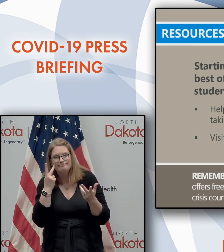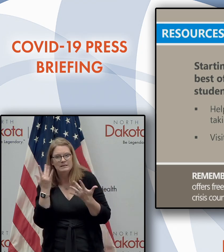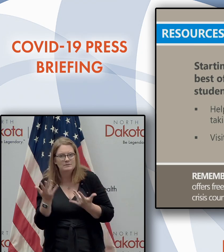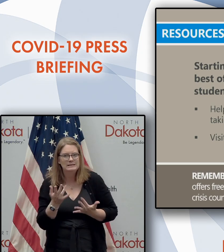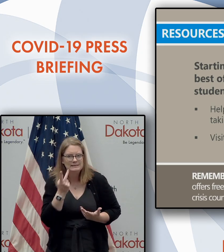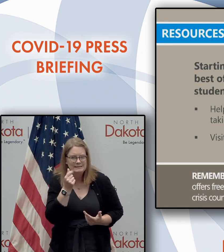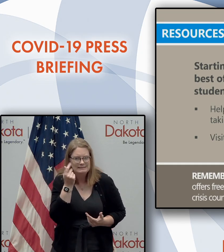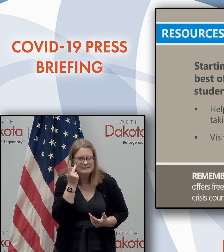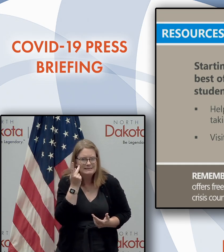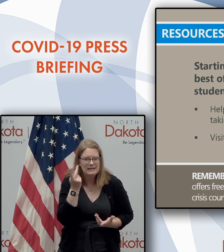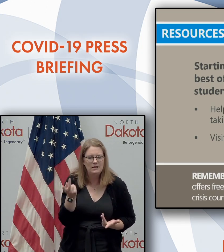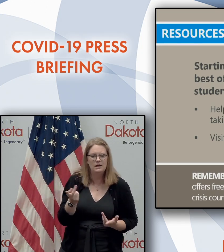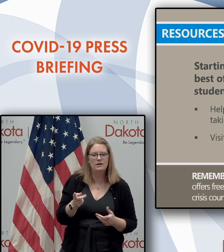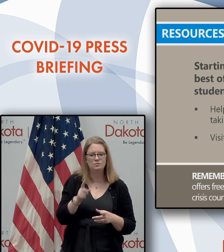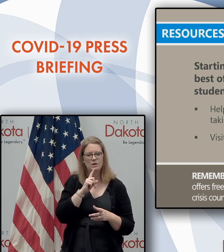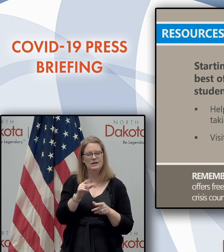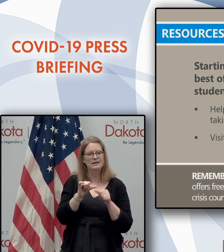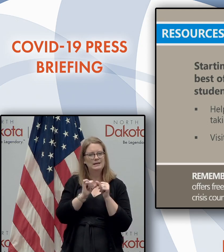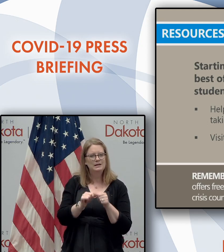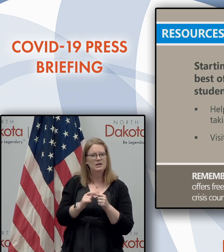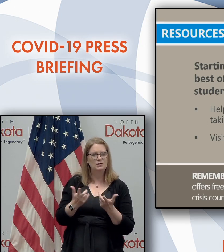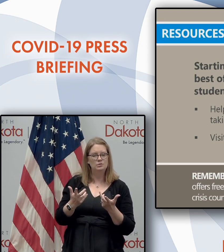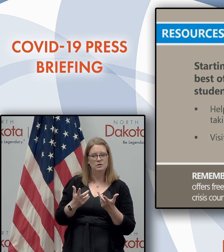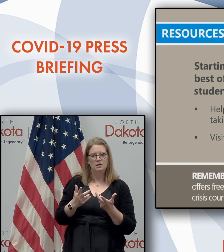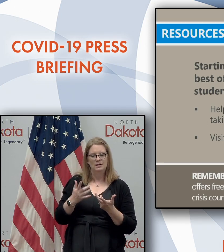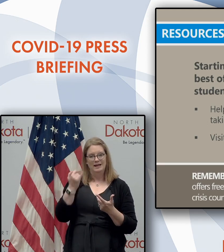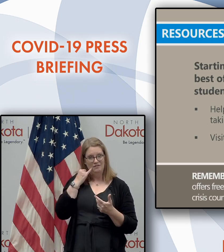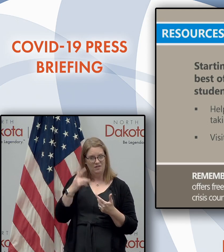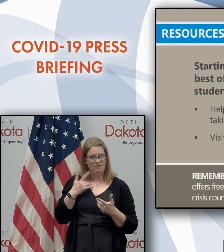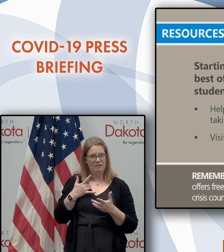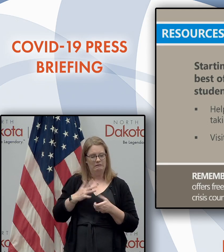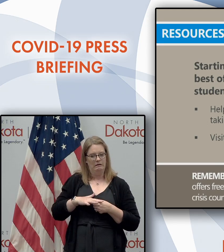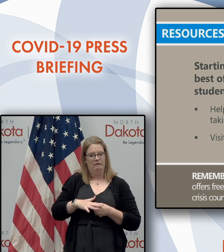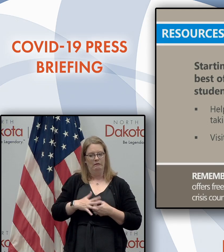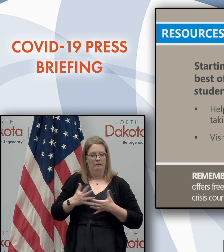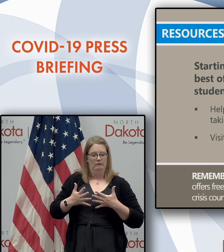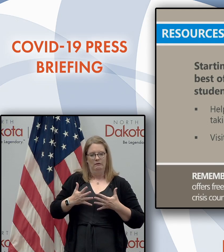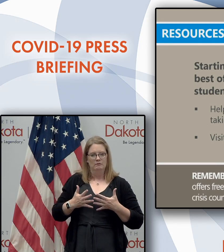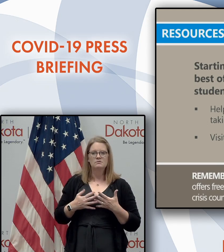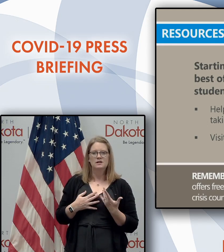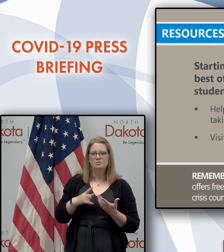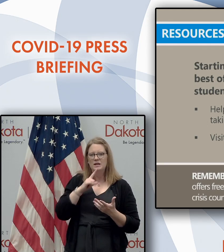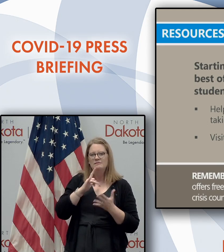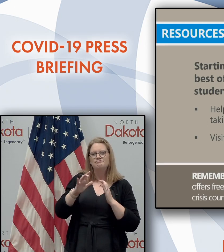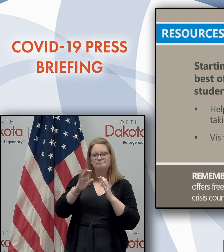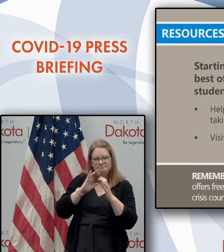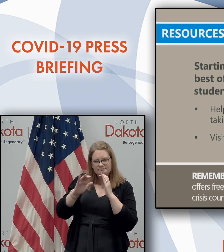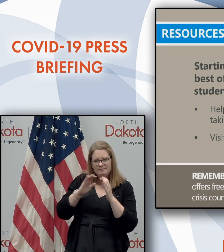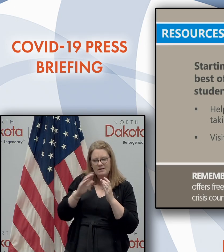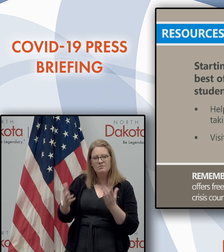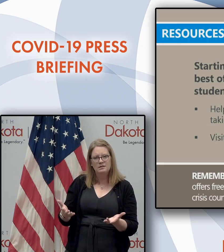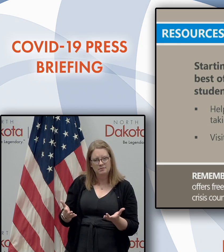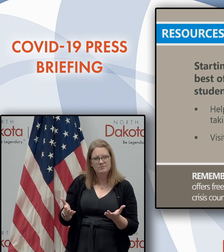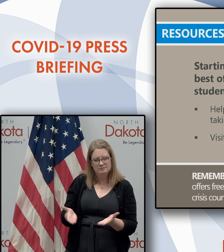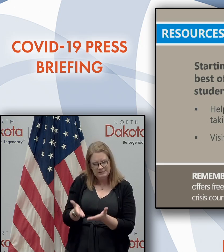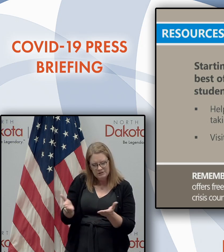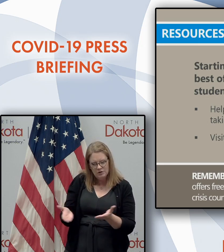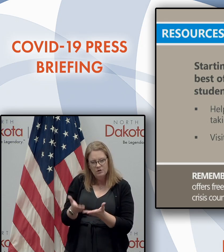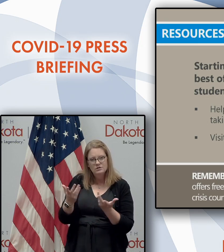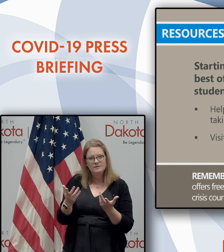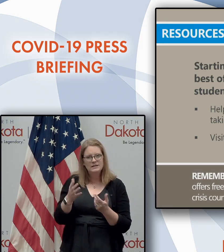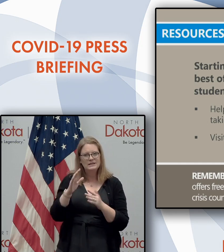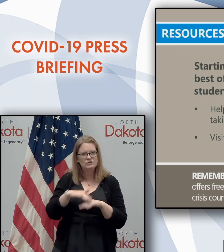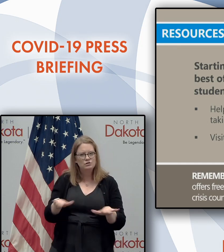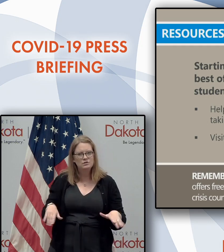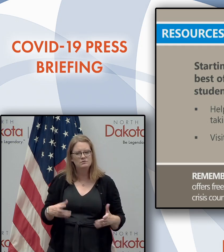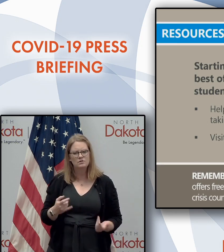can help provide a sense of control and reduce feelings of anxiety. And of course, always with your kids, encourage your children to vocalize